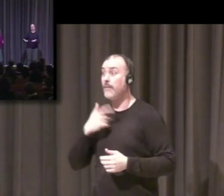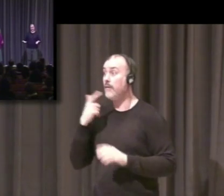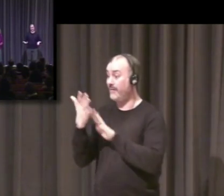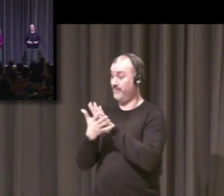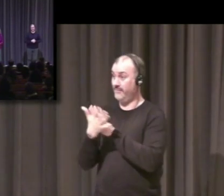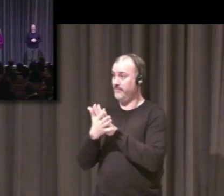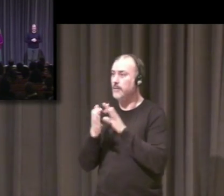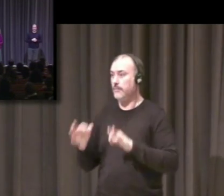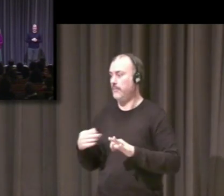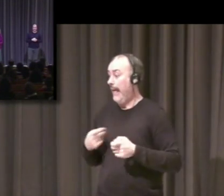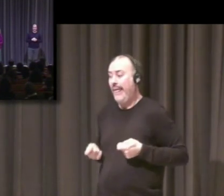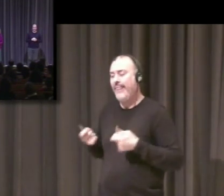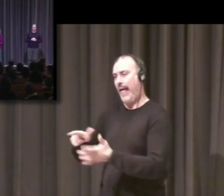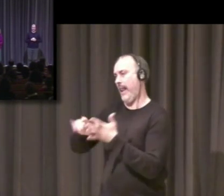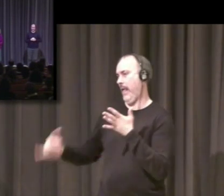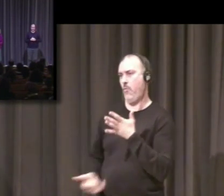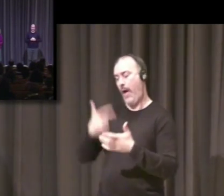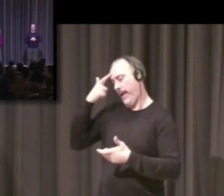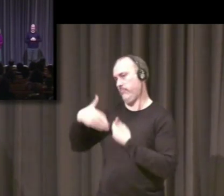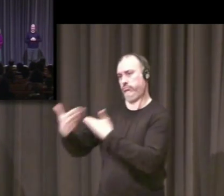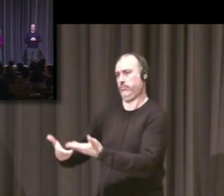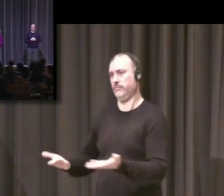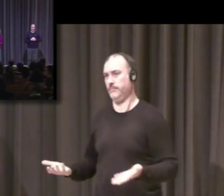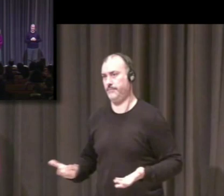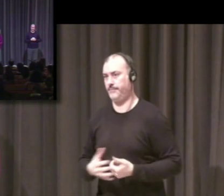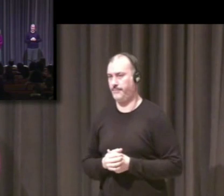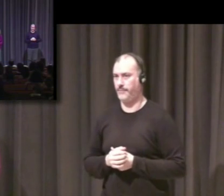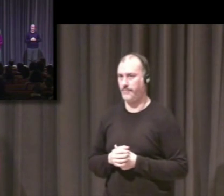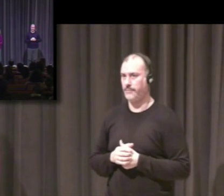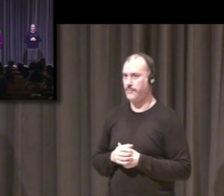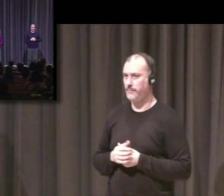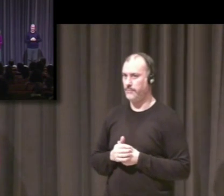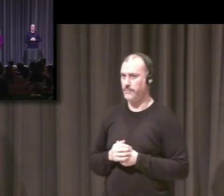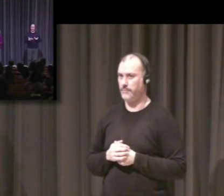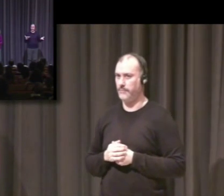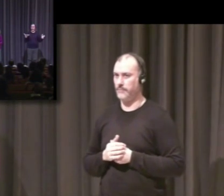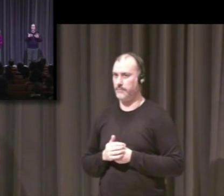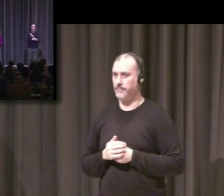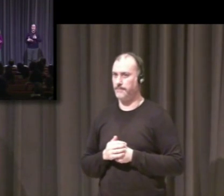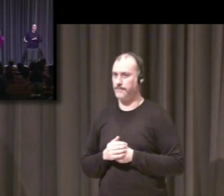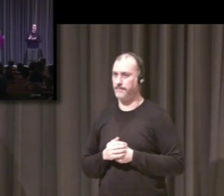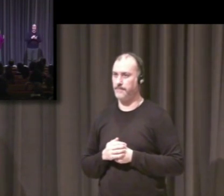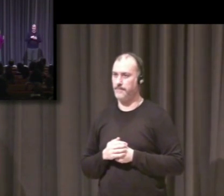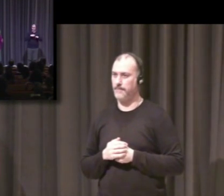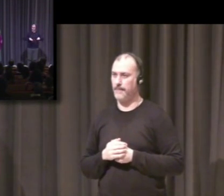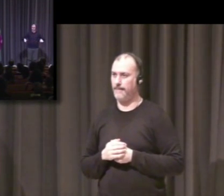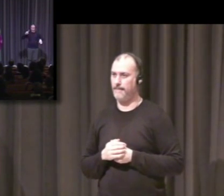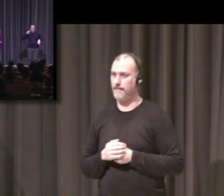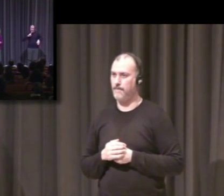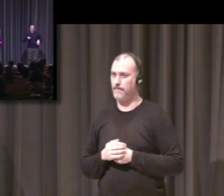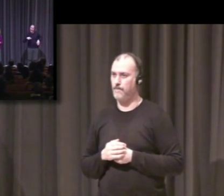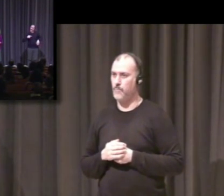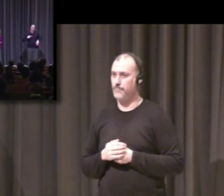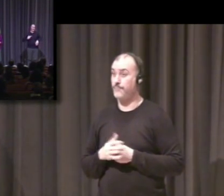Therefore, every deaf child should be given a sign language from the